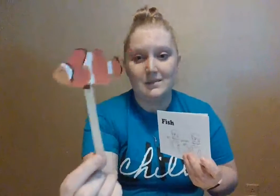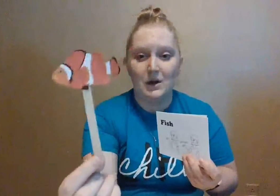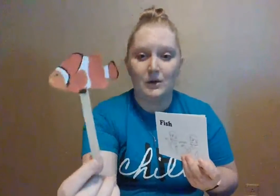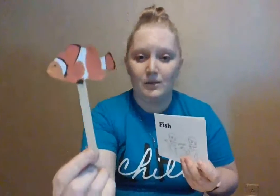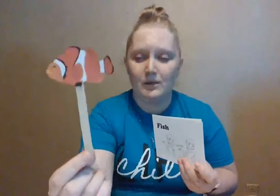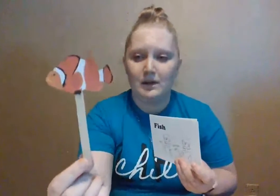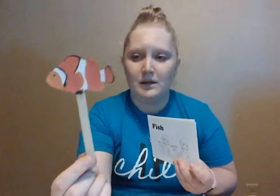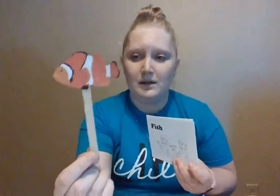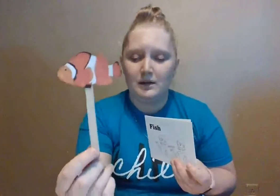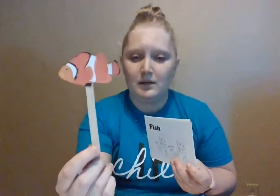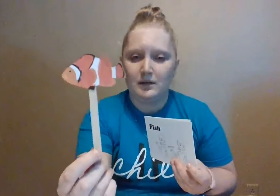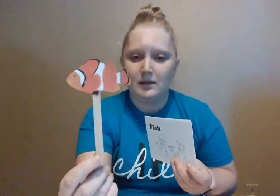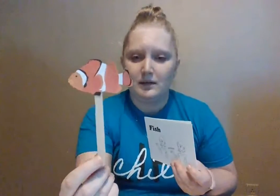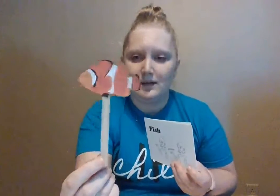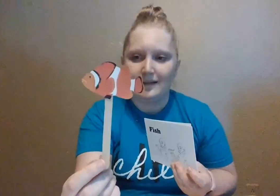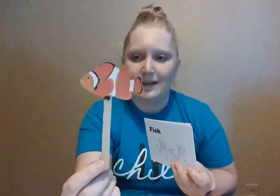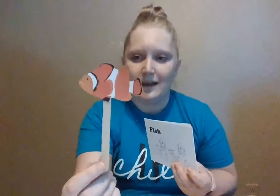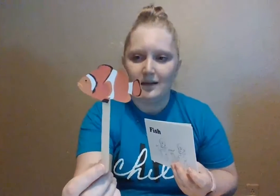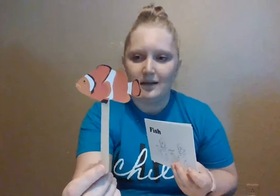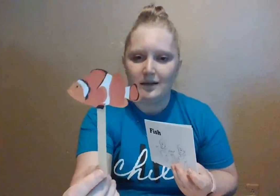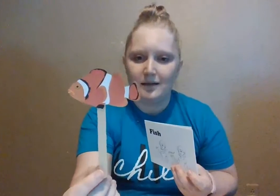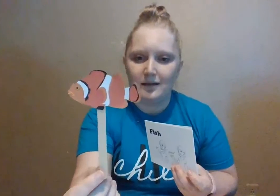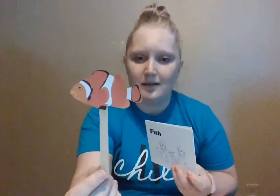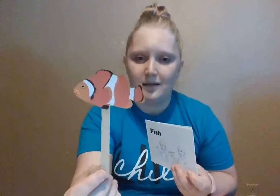Nemo, doesn't it?